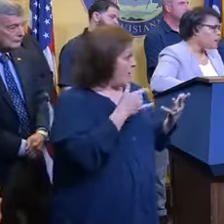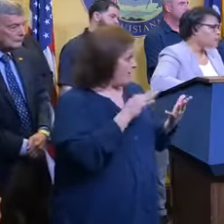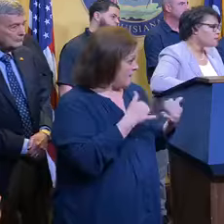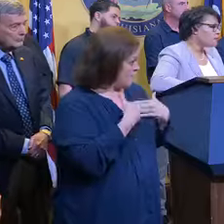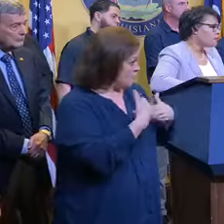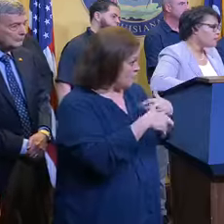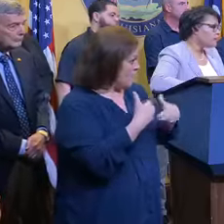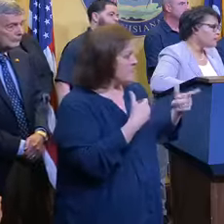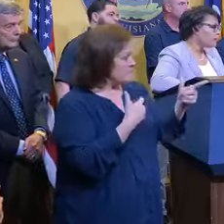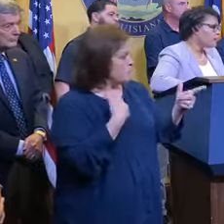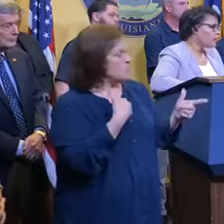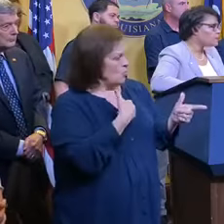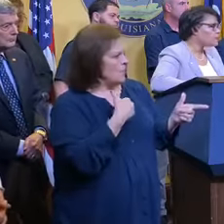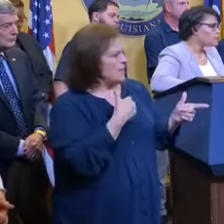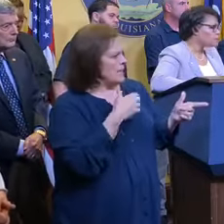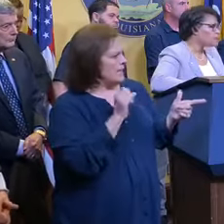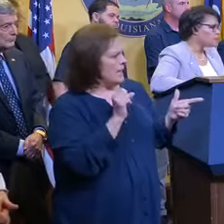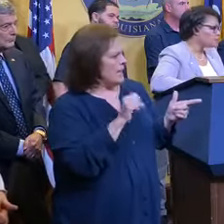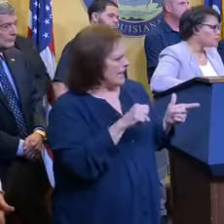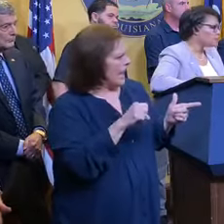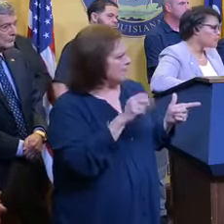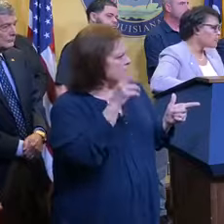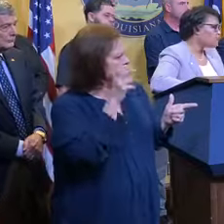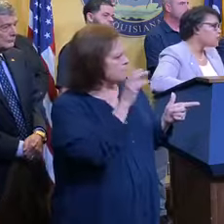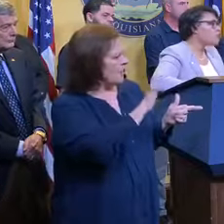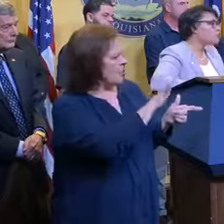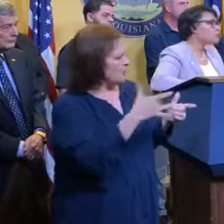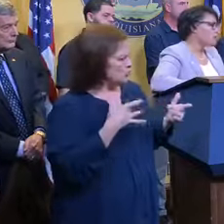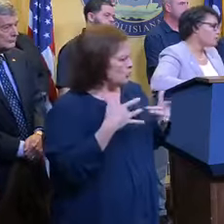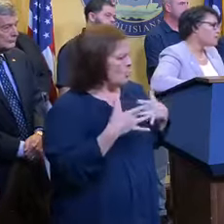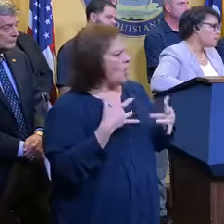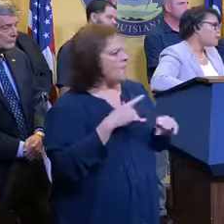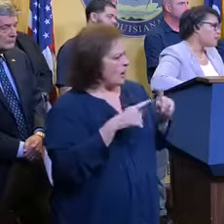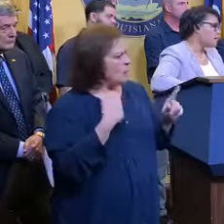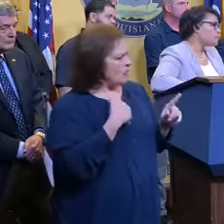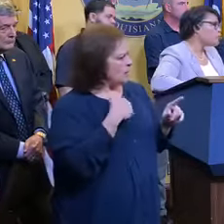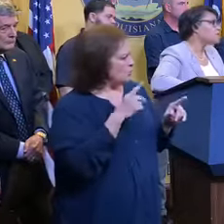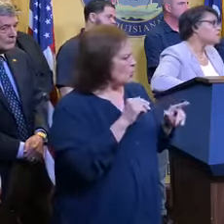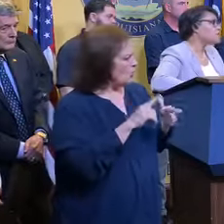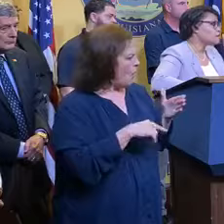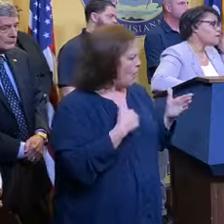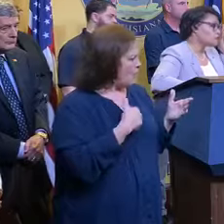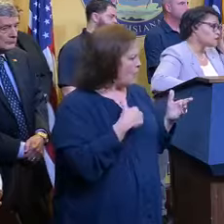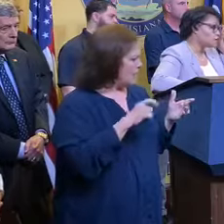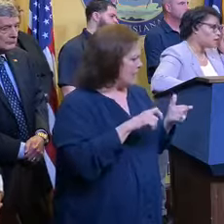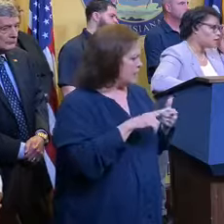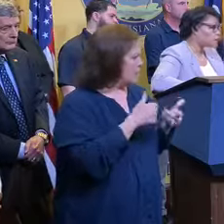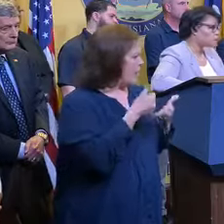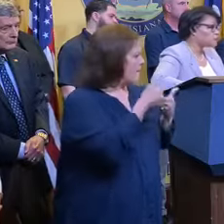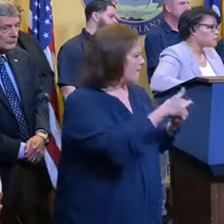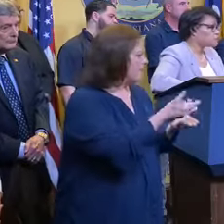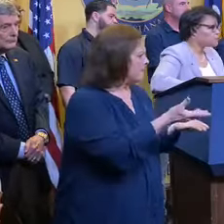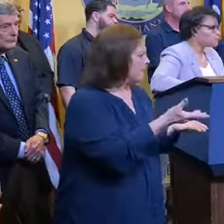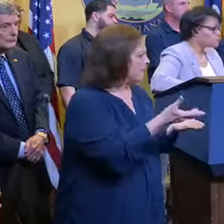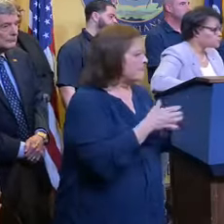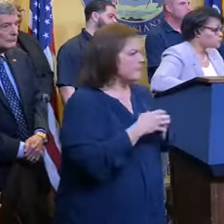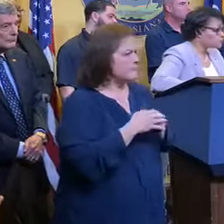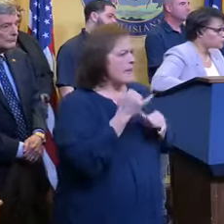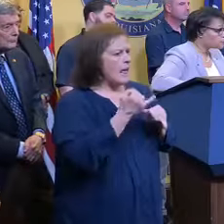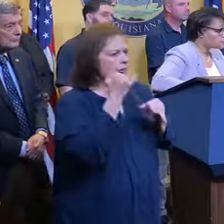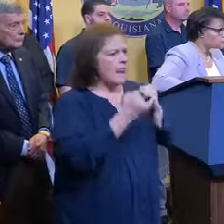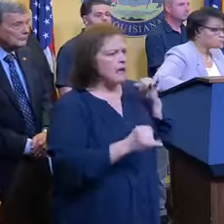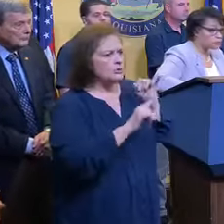directly so that we can not only listen and hear their concerns, but do everything that we can to alleviate those concerns. Last